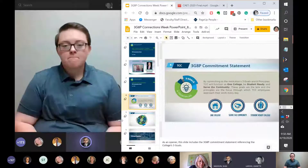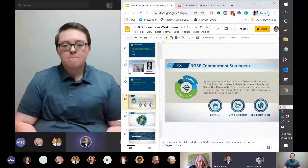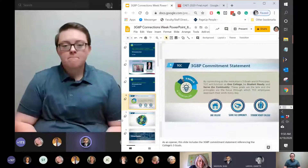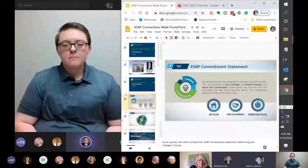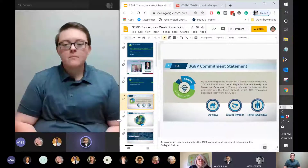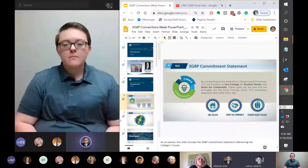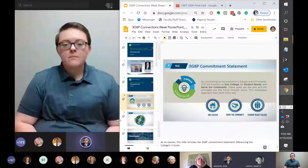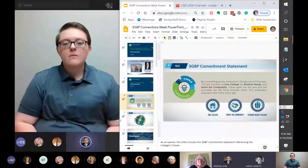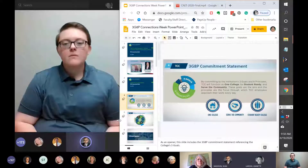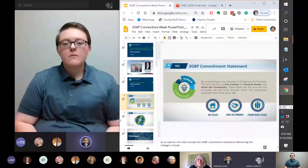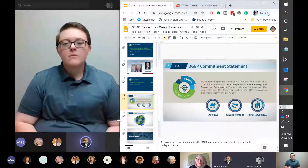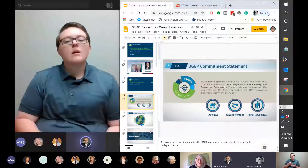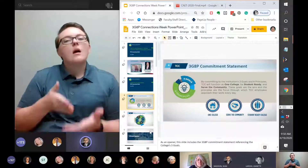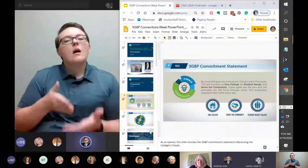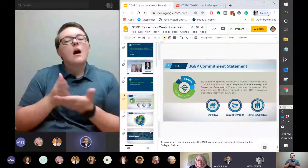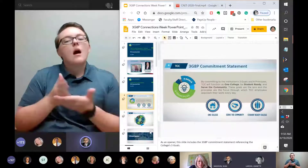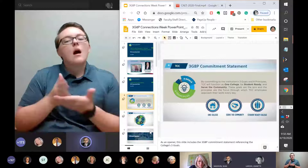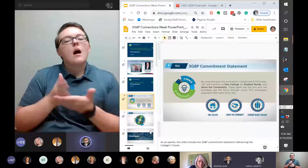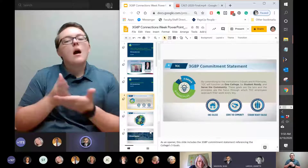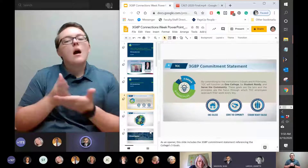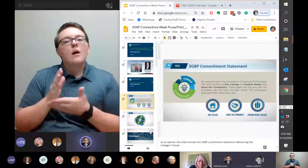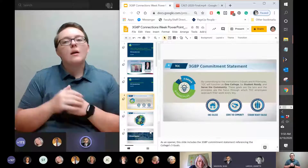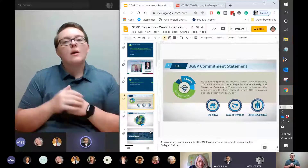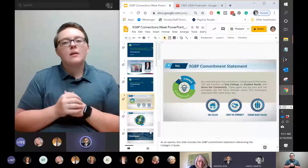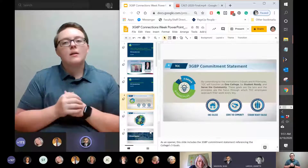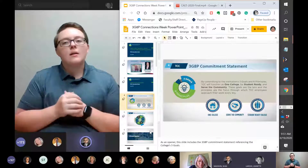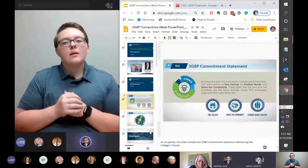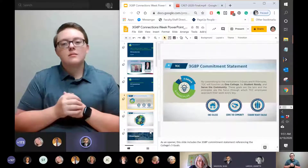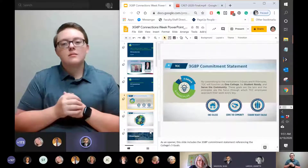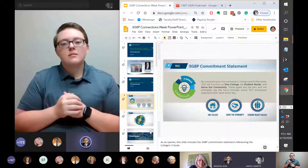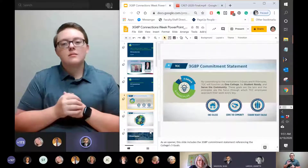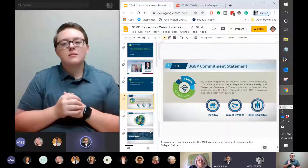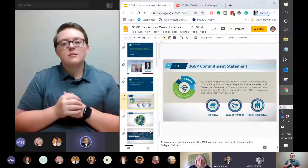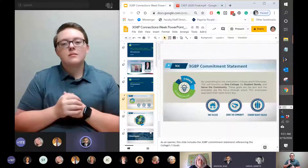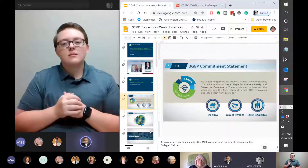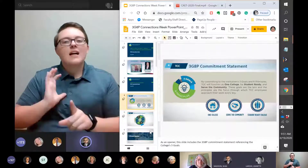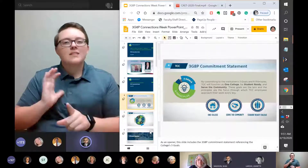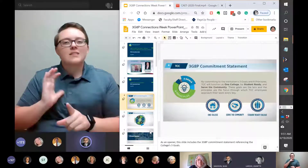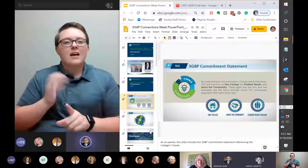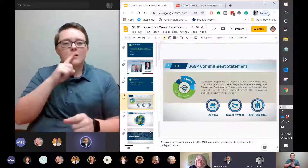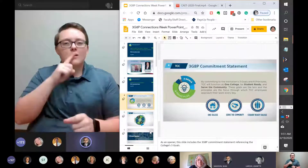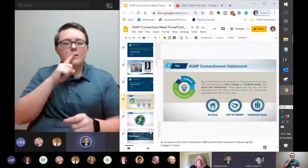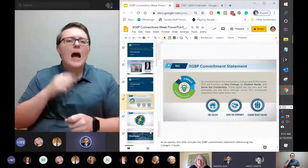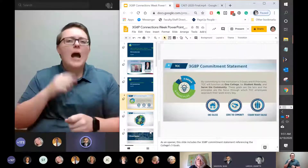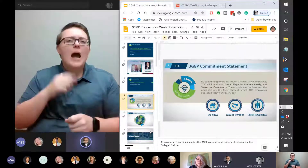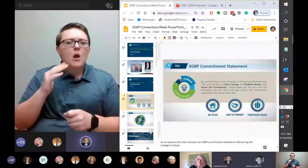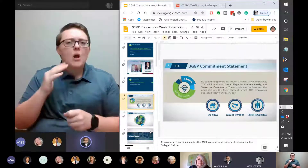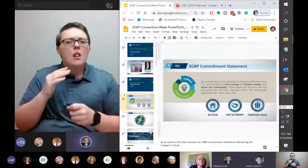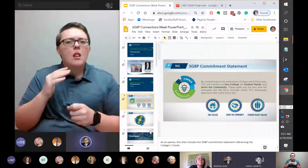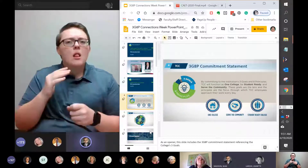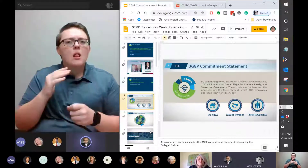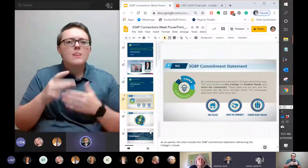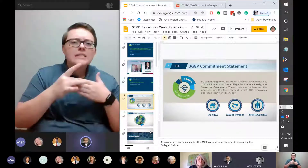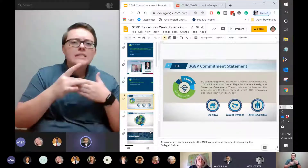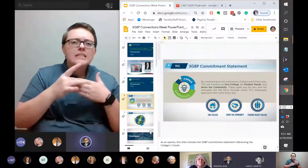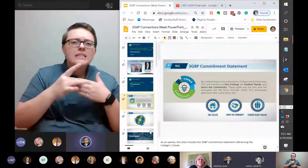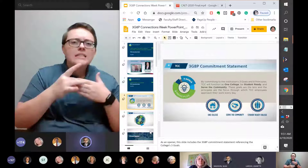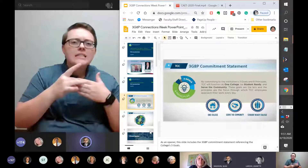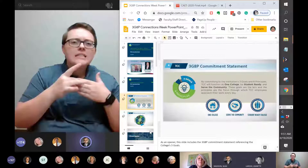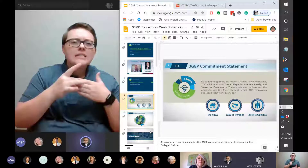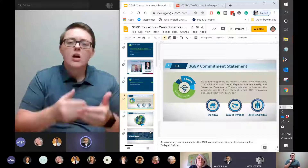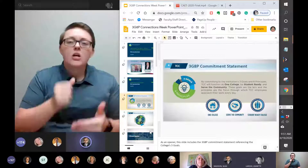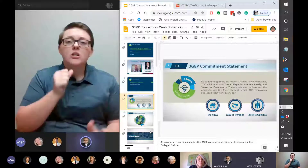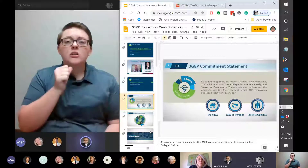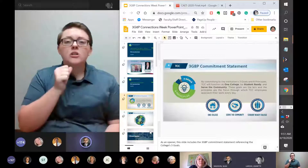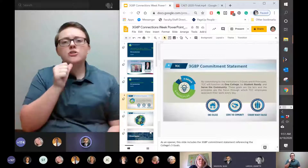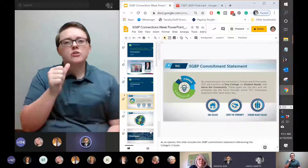All right, so there's the commitment slip, and I'm going to walk you through these, so don't think of me as the presenter, as the expert, but